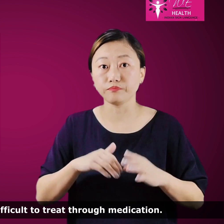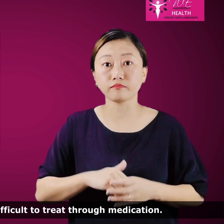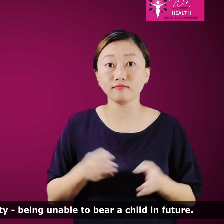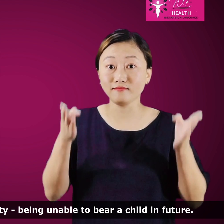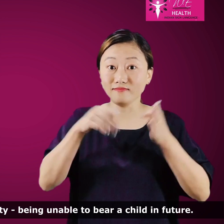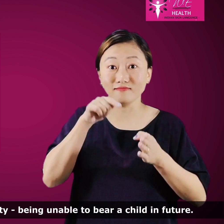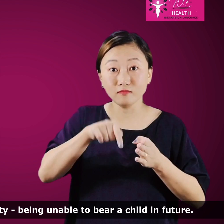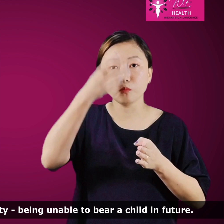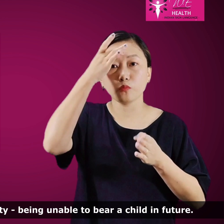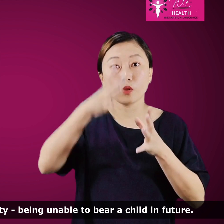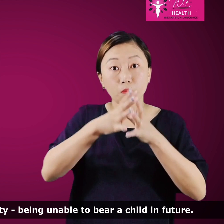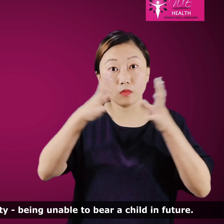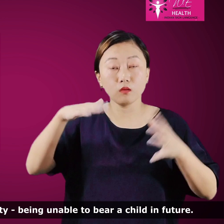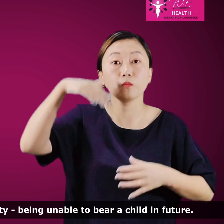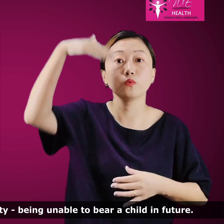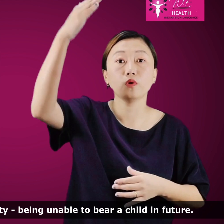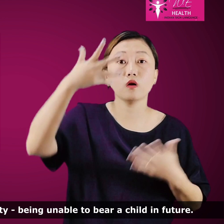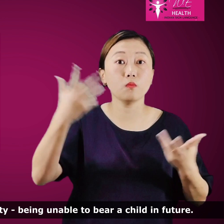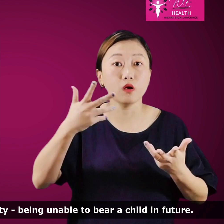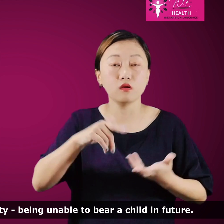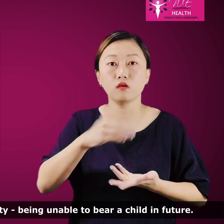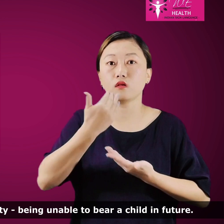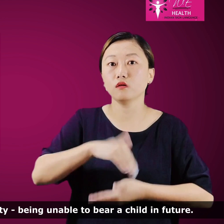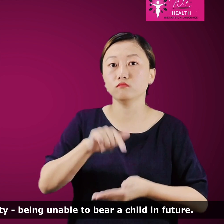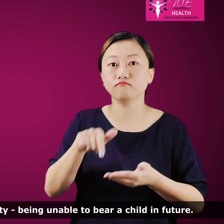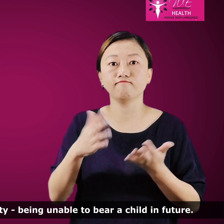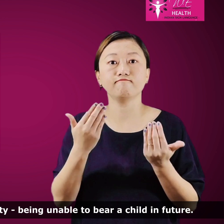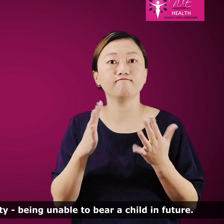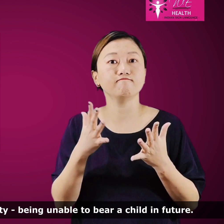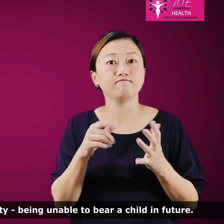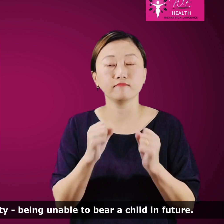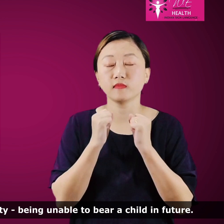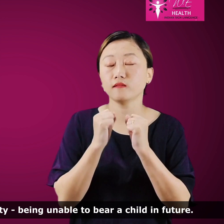It may also lead to infertility. Being unable to bear a child in future.